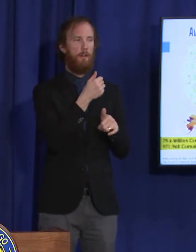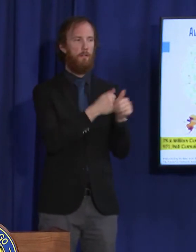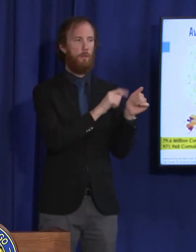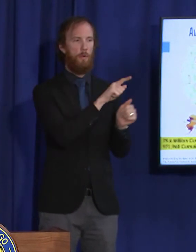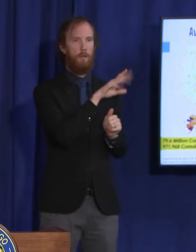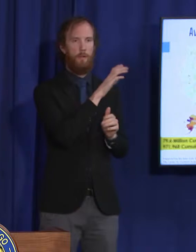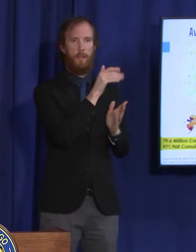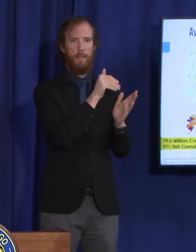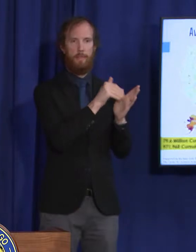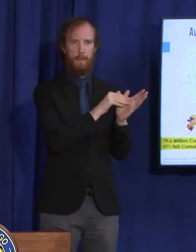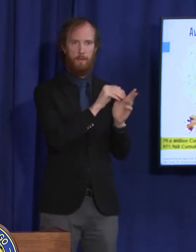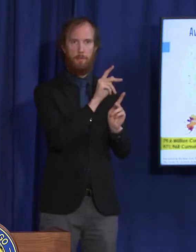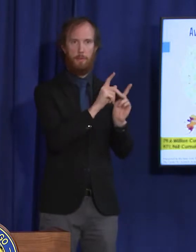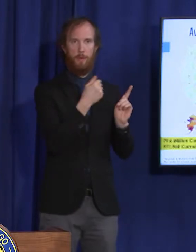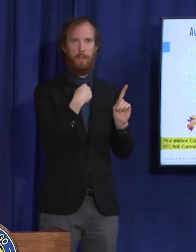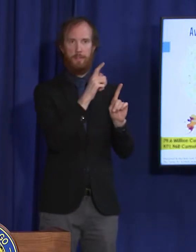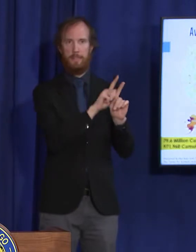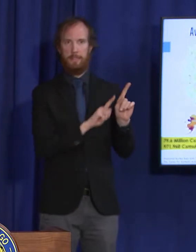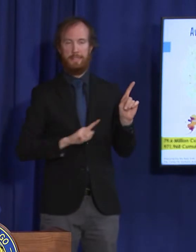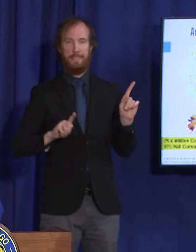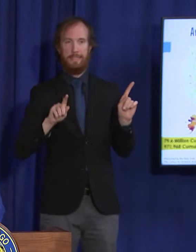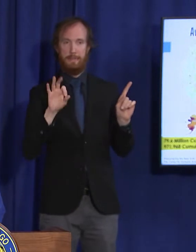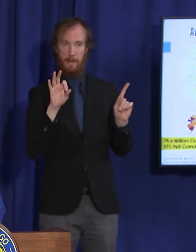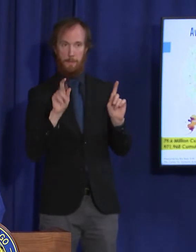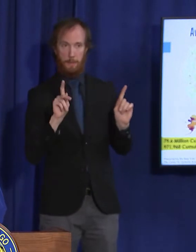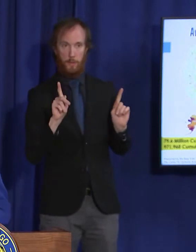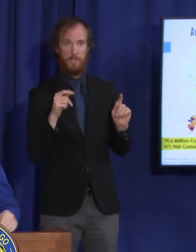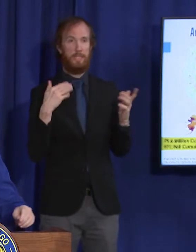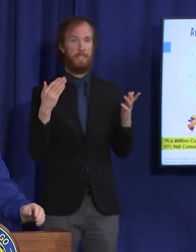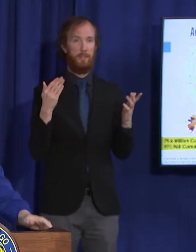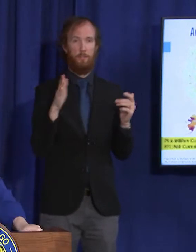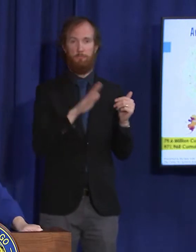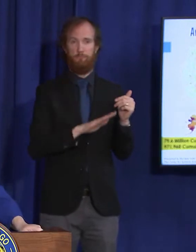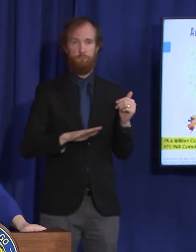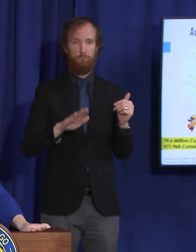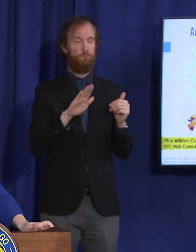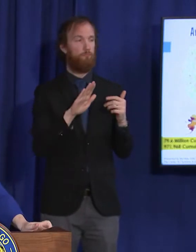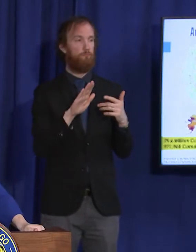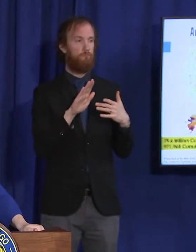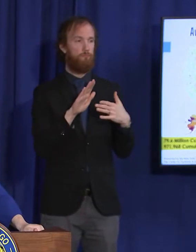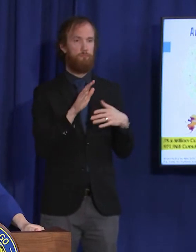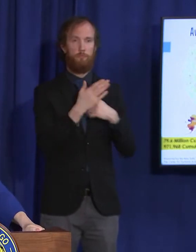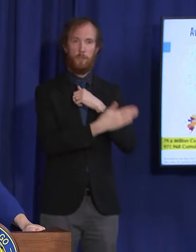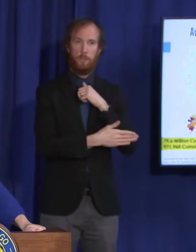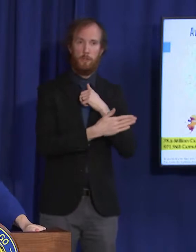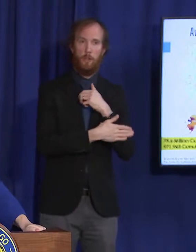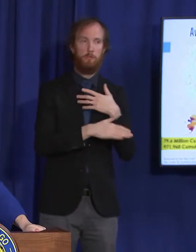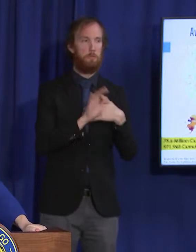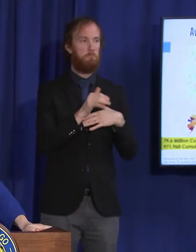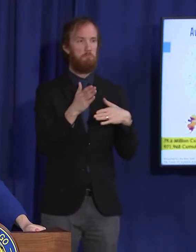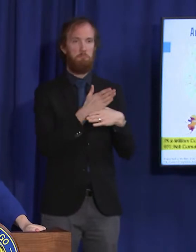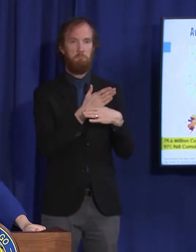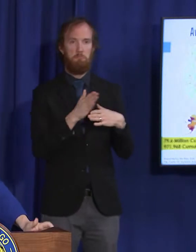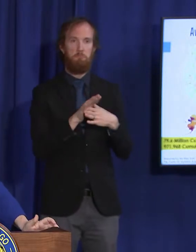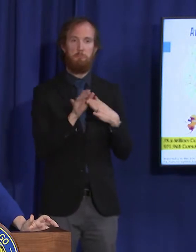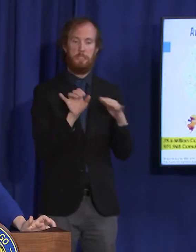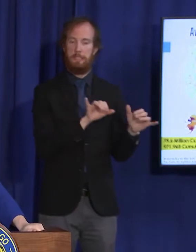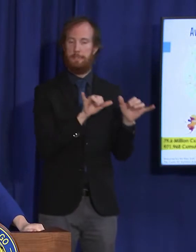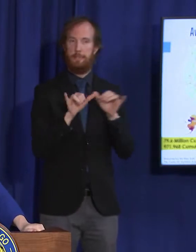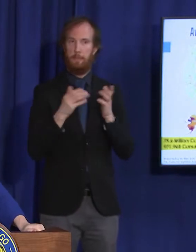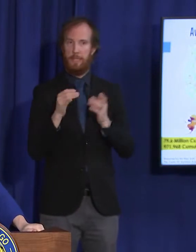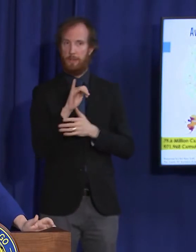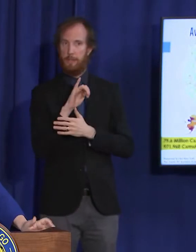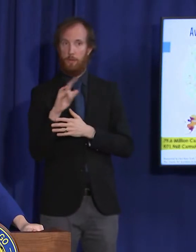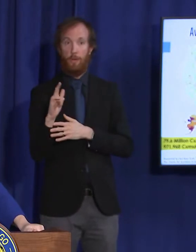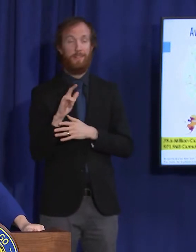across the whole country. Illinois is averaging just 9 cases per 100,000 across the country. And Chicago is half